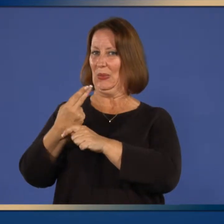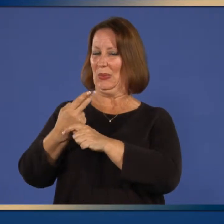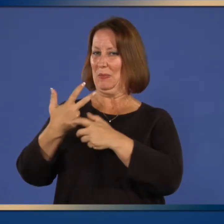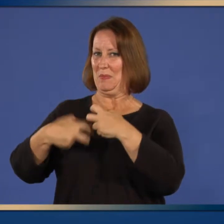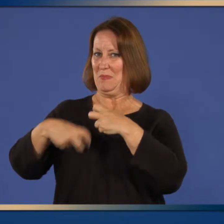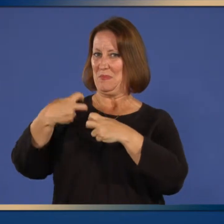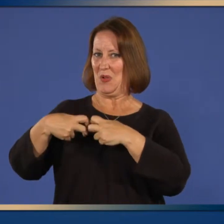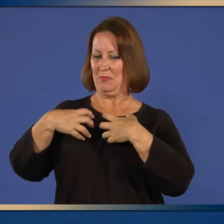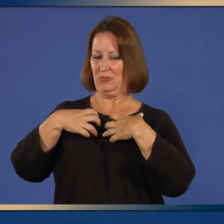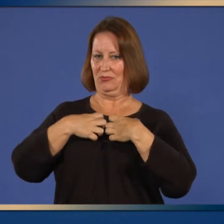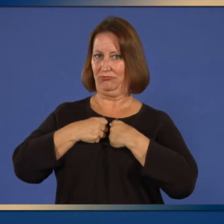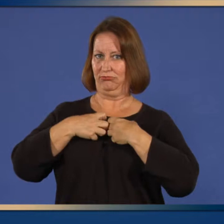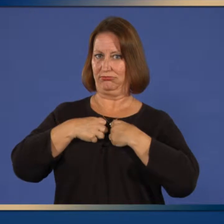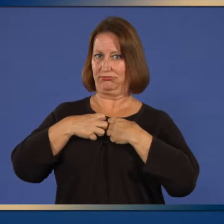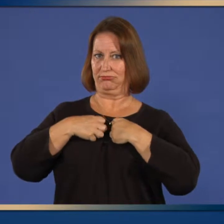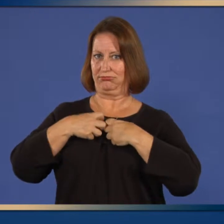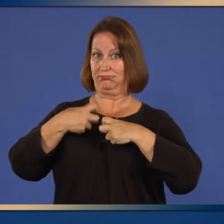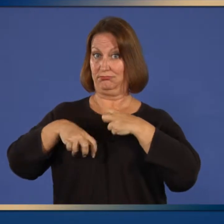influenza vaccine.